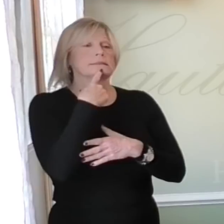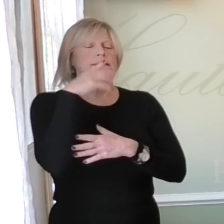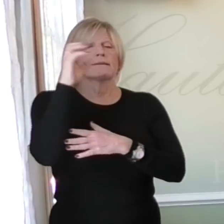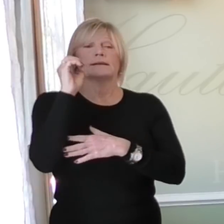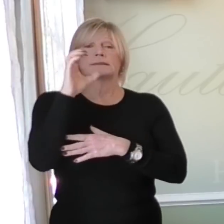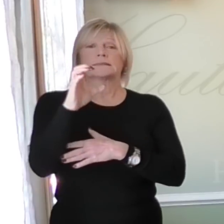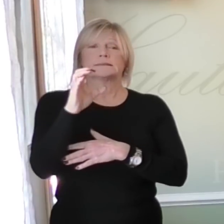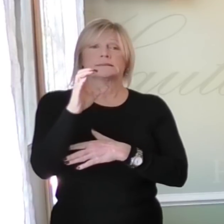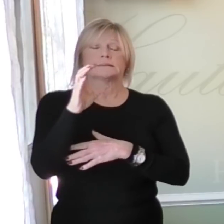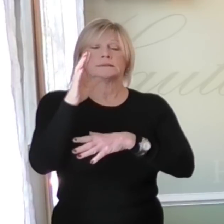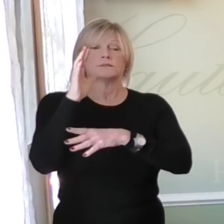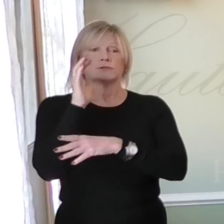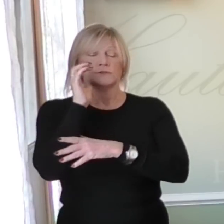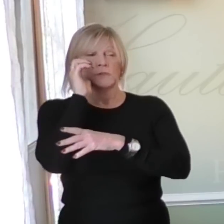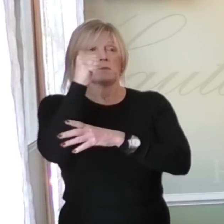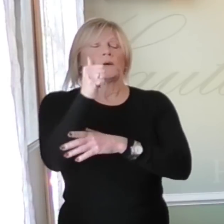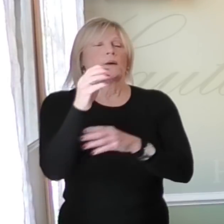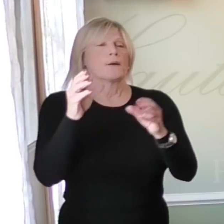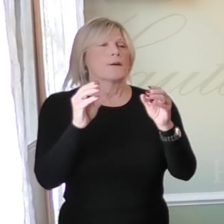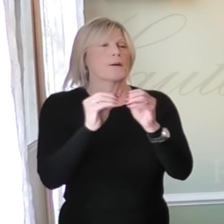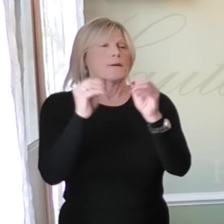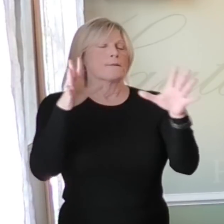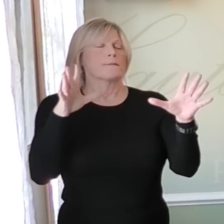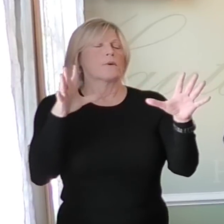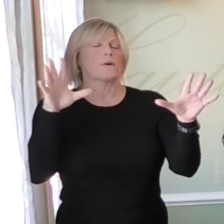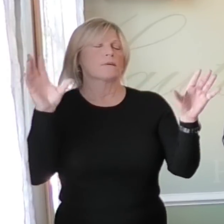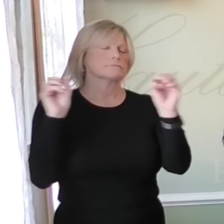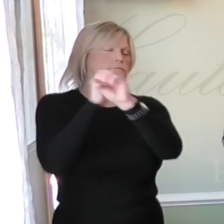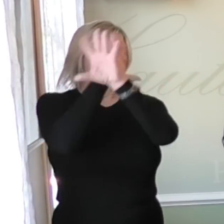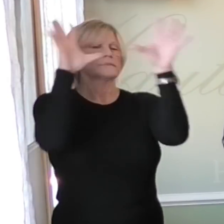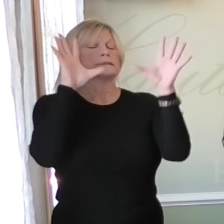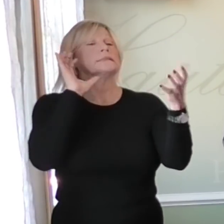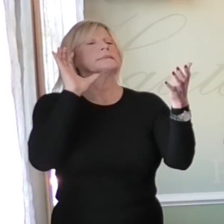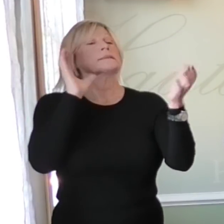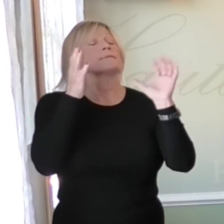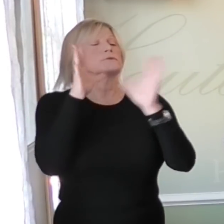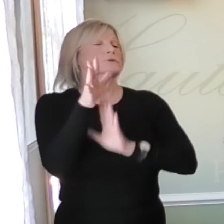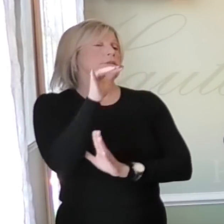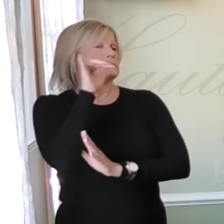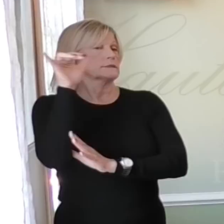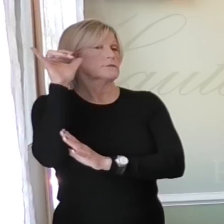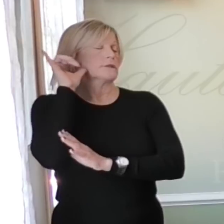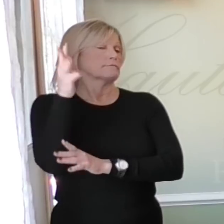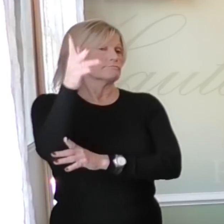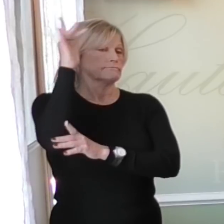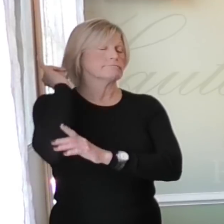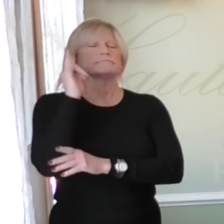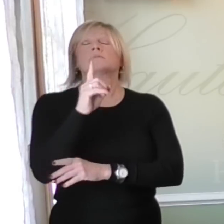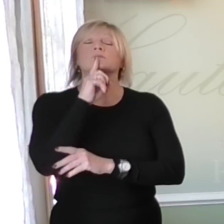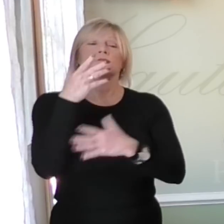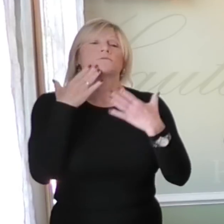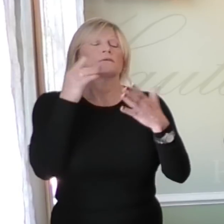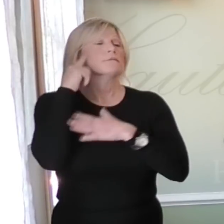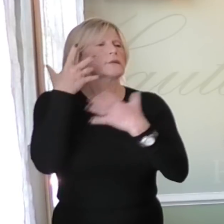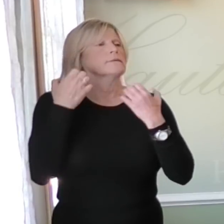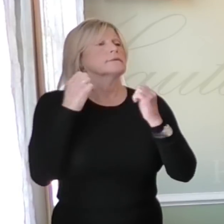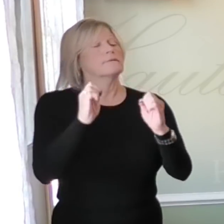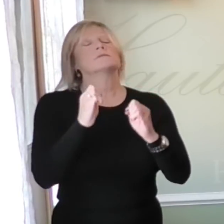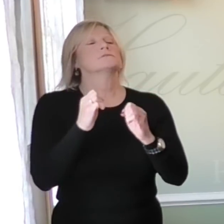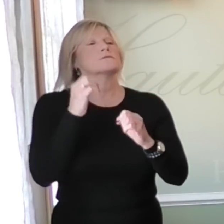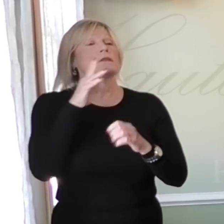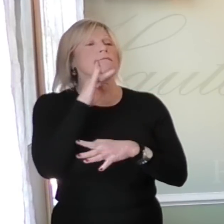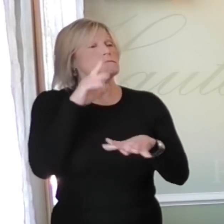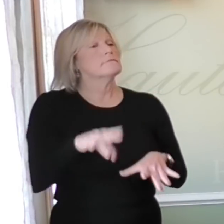Ellicott City's tomorrows are much brighter than her yesterdays. I'm grateful for the efforts of the Flood